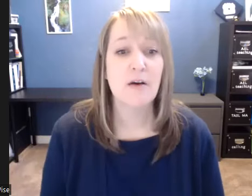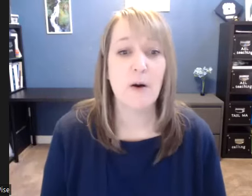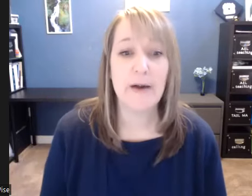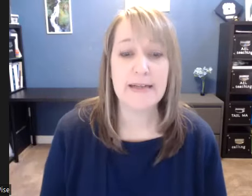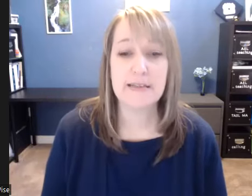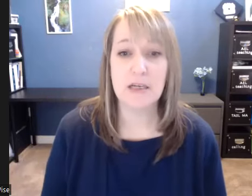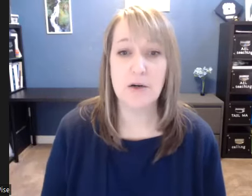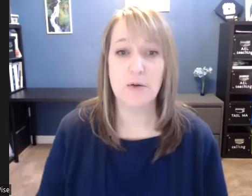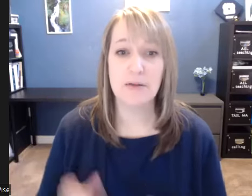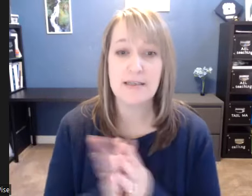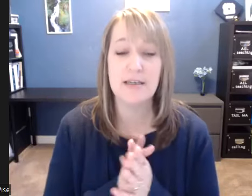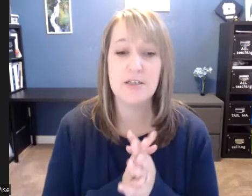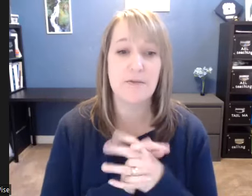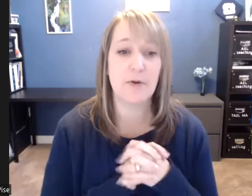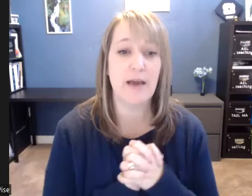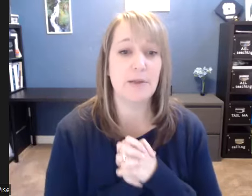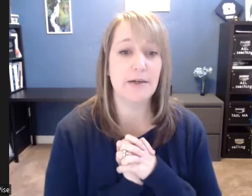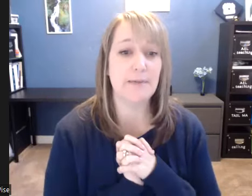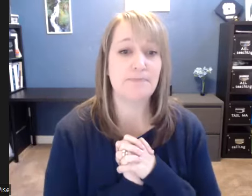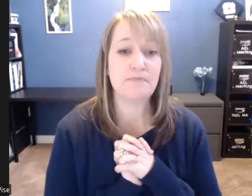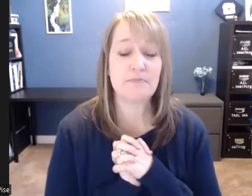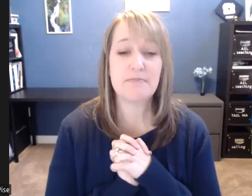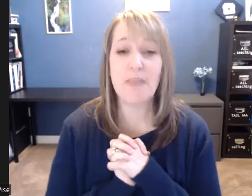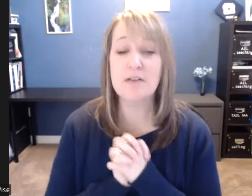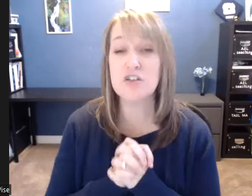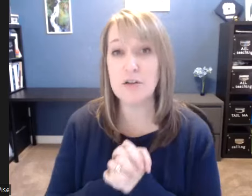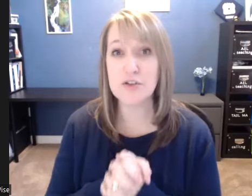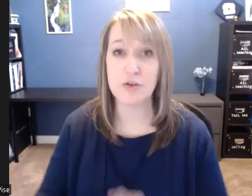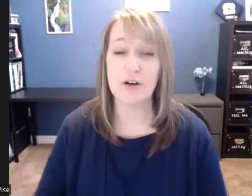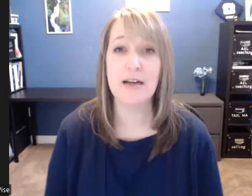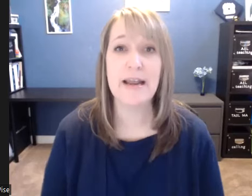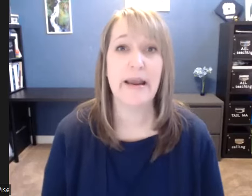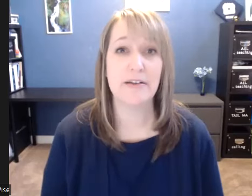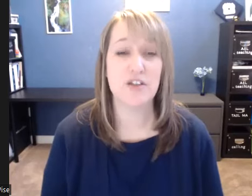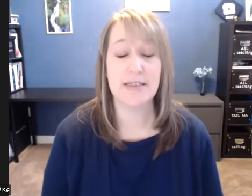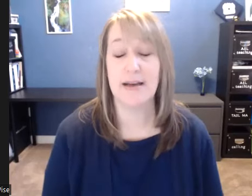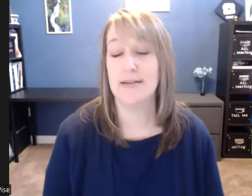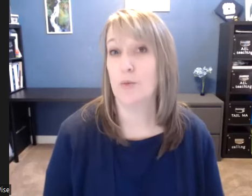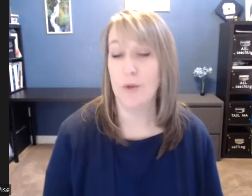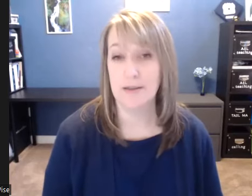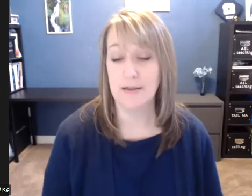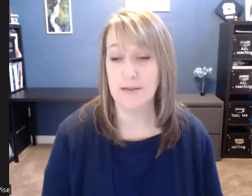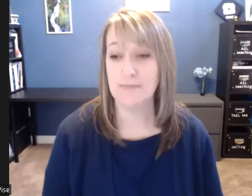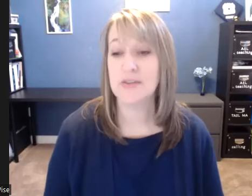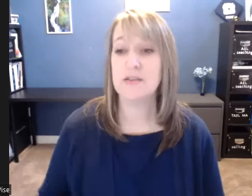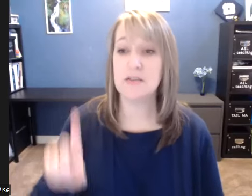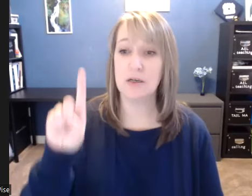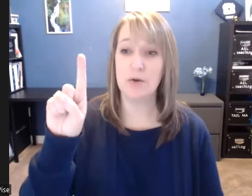All right, so let's get into the vocabulary. Dollar store is just signed $1. So you